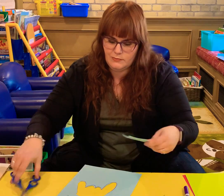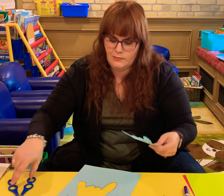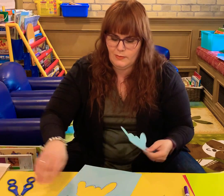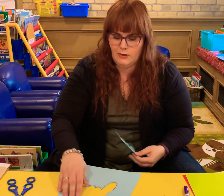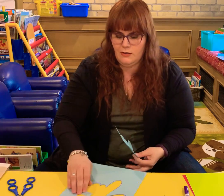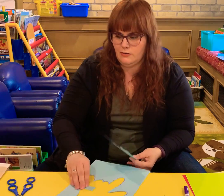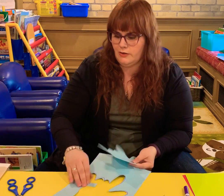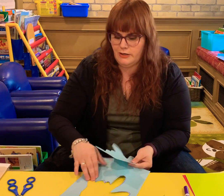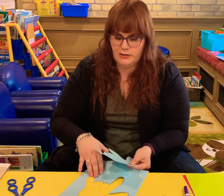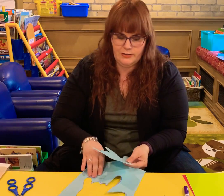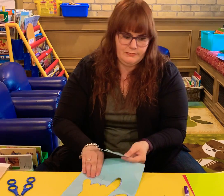Okay.